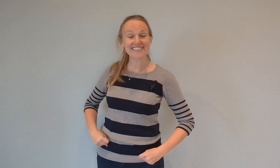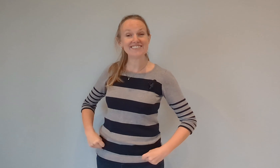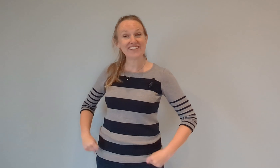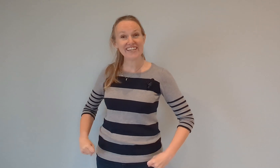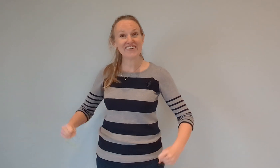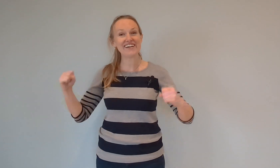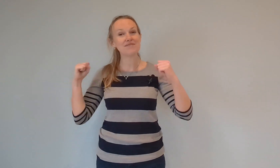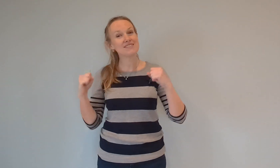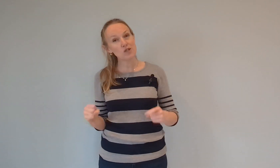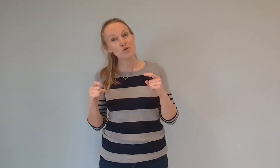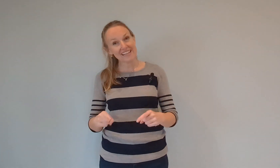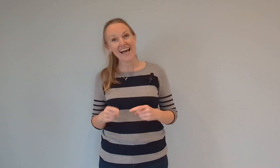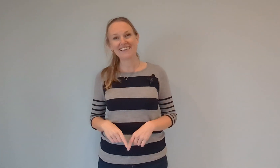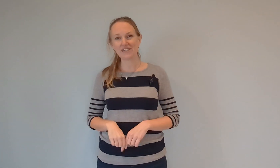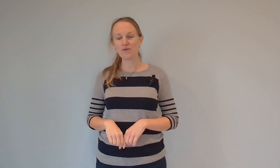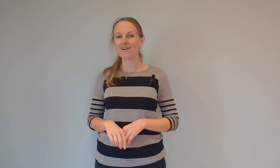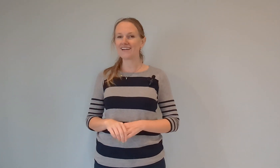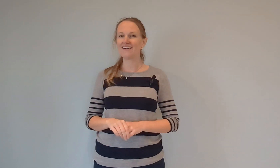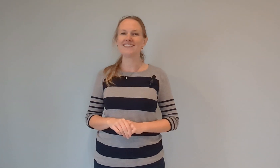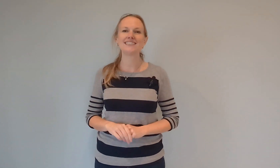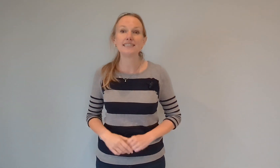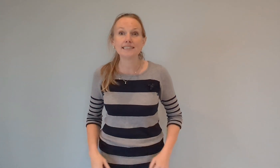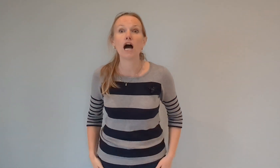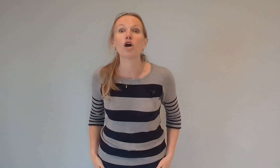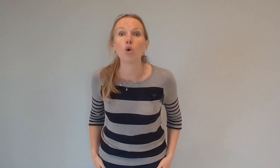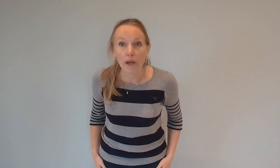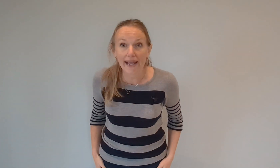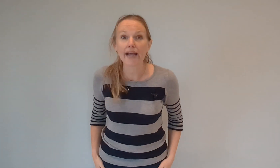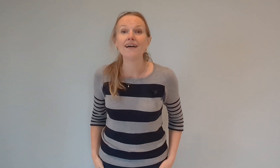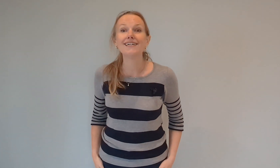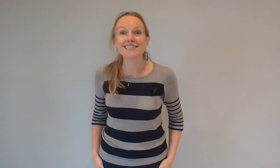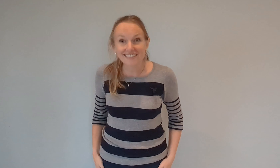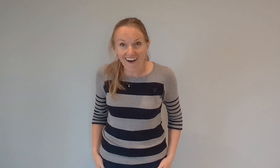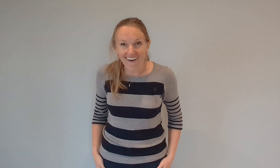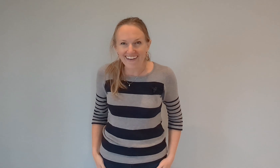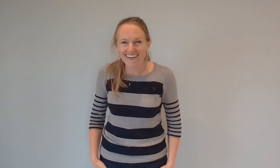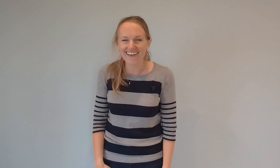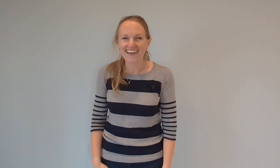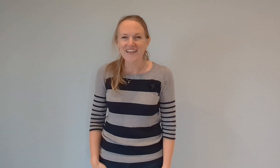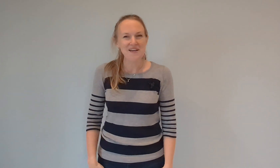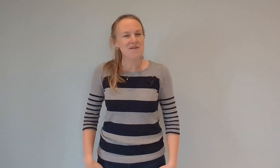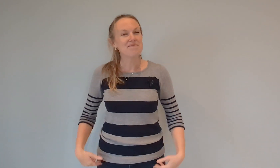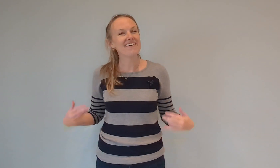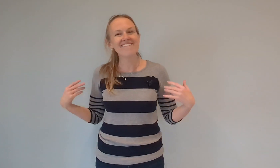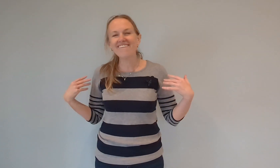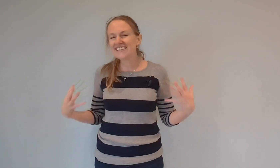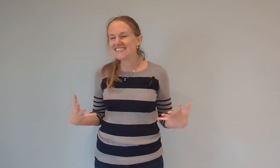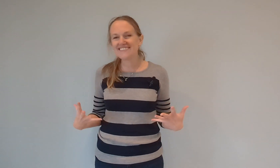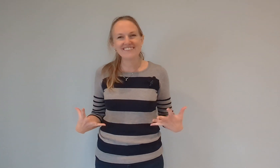yesterday's video, I'm so glad that you are here. This is a quick song, but once you know